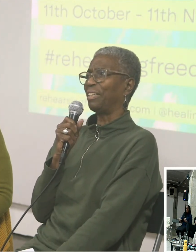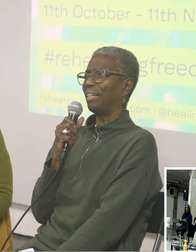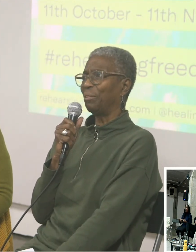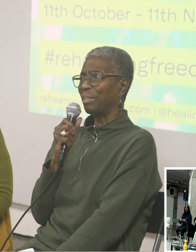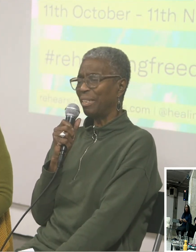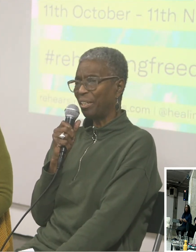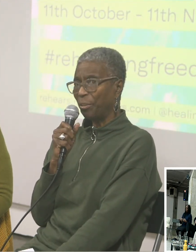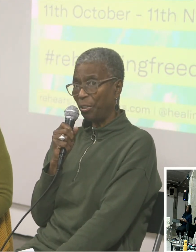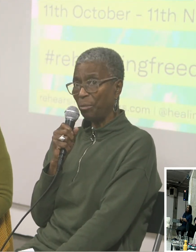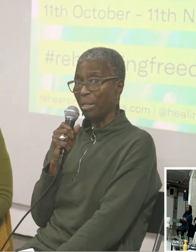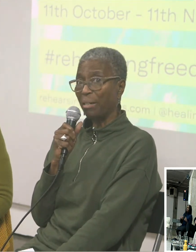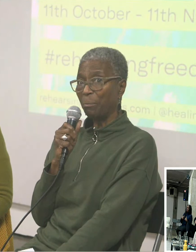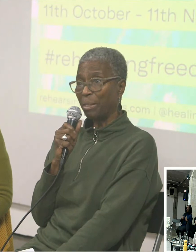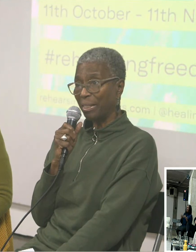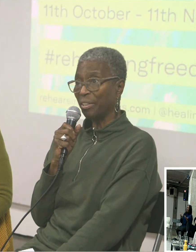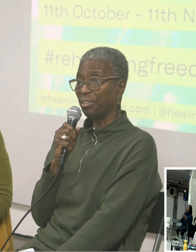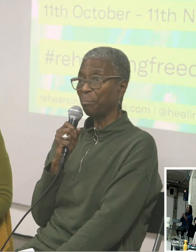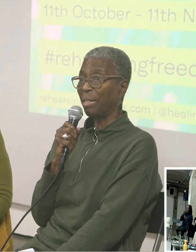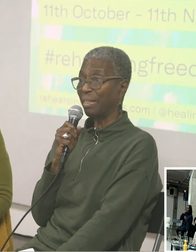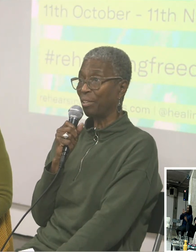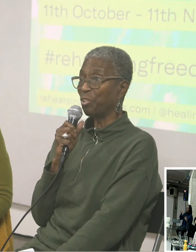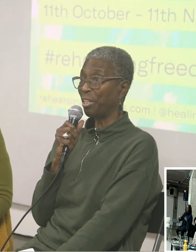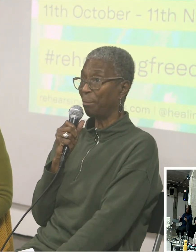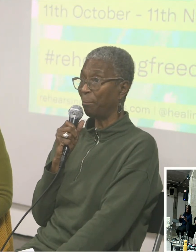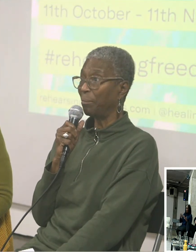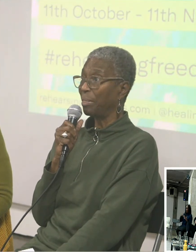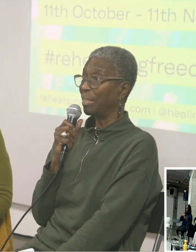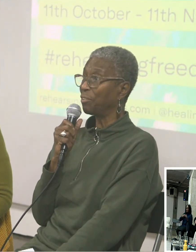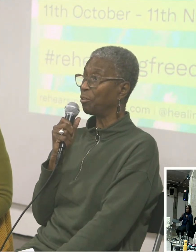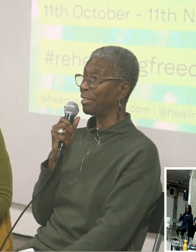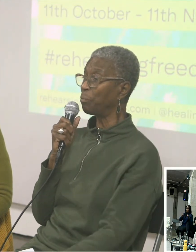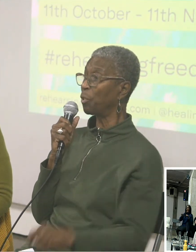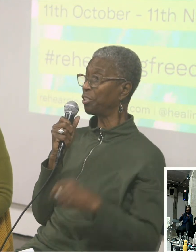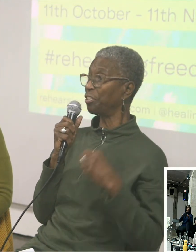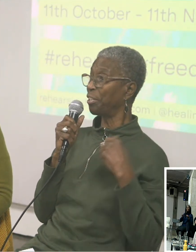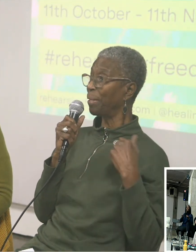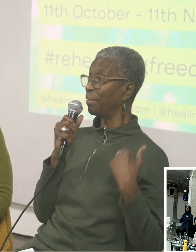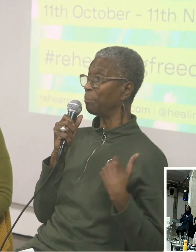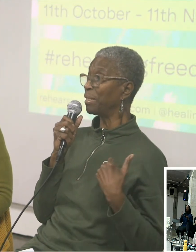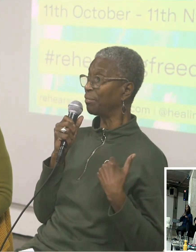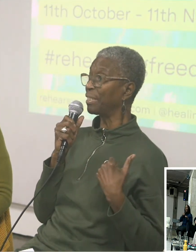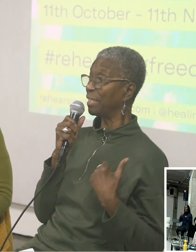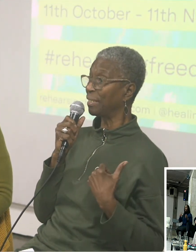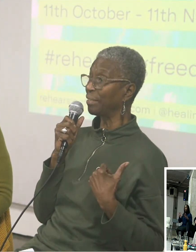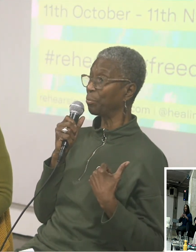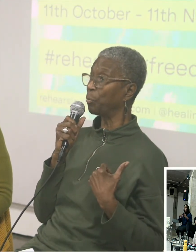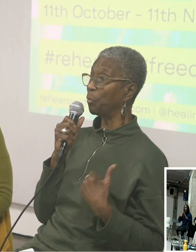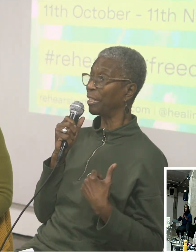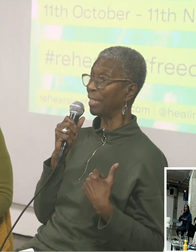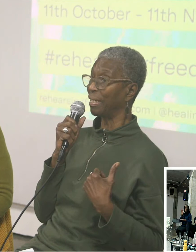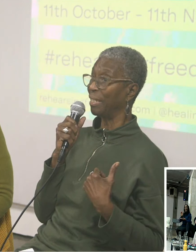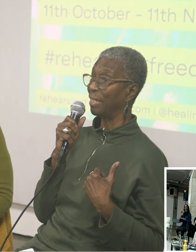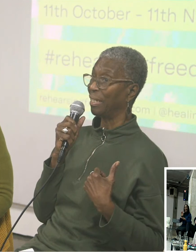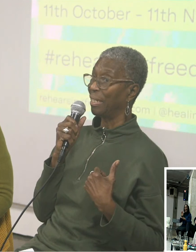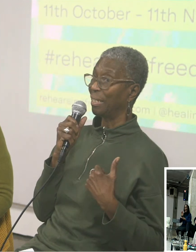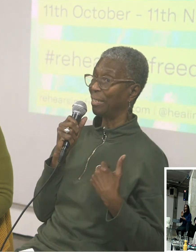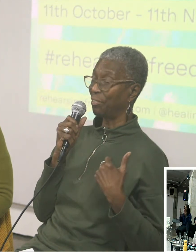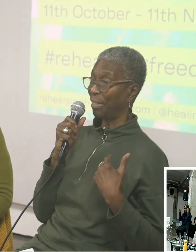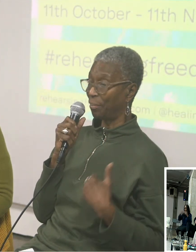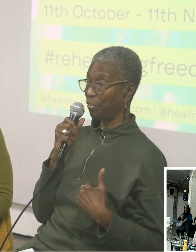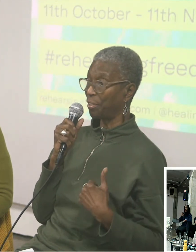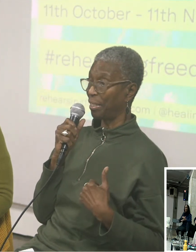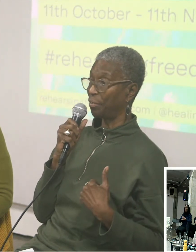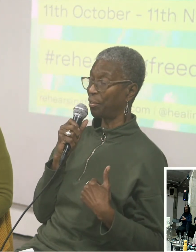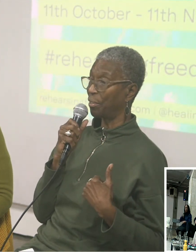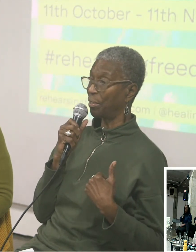And I said, how can he go home? How am I going to manage him? He's already wanted to go out in the middle of the night walking.